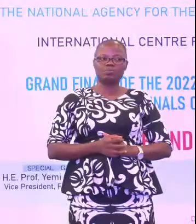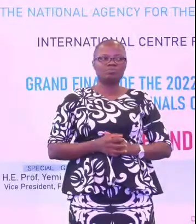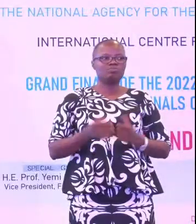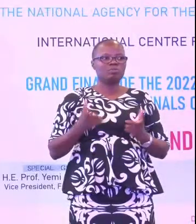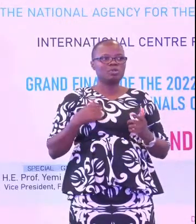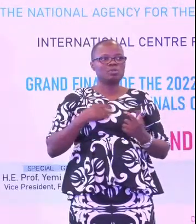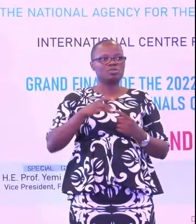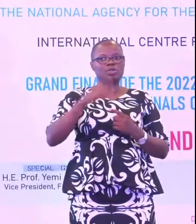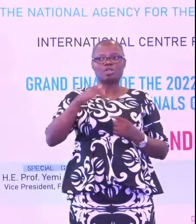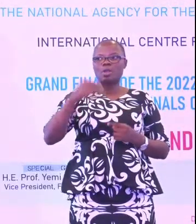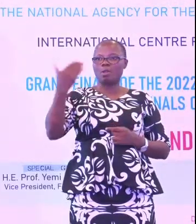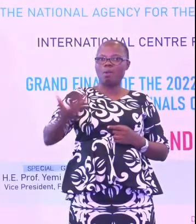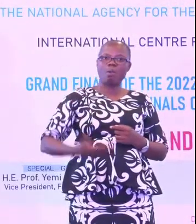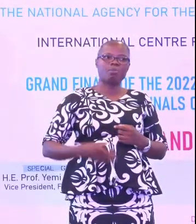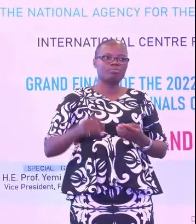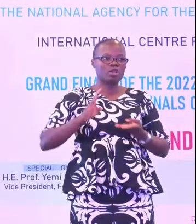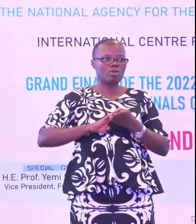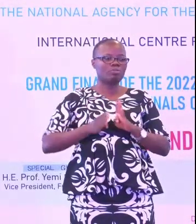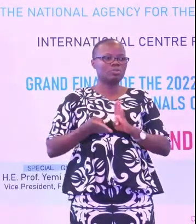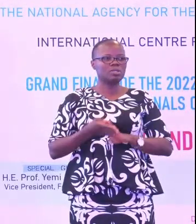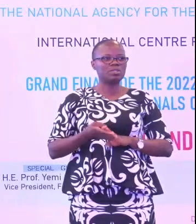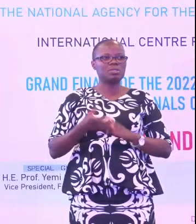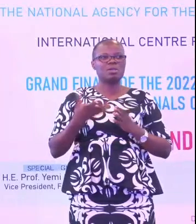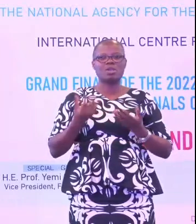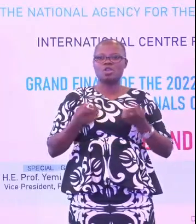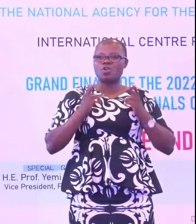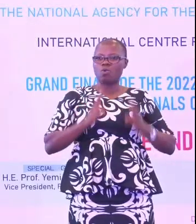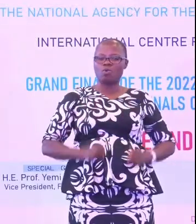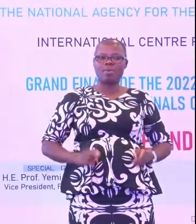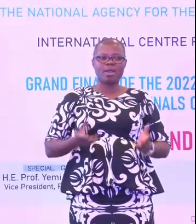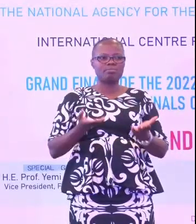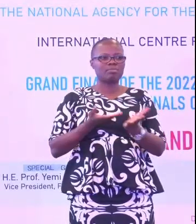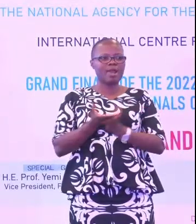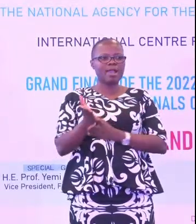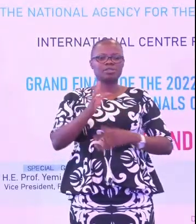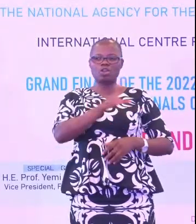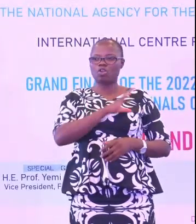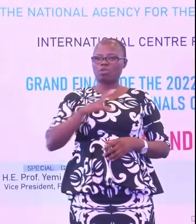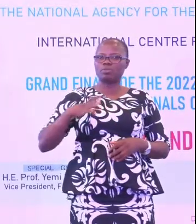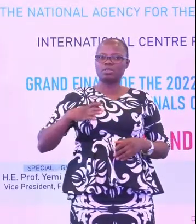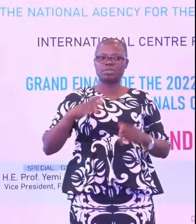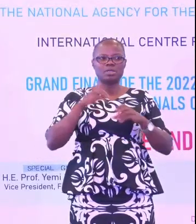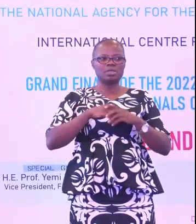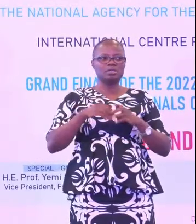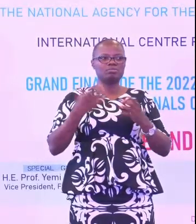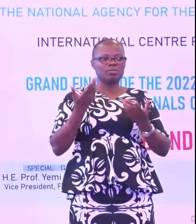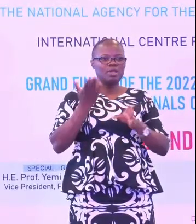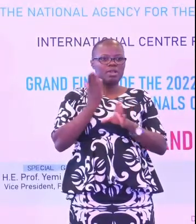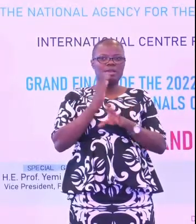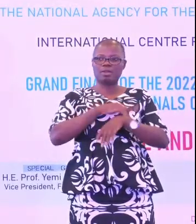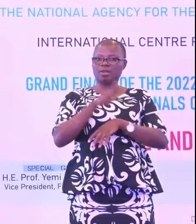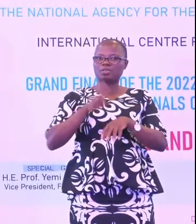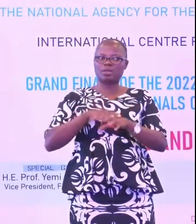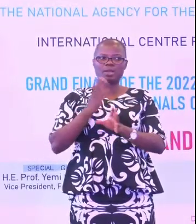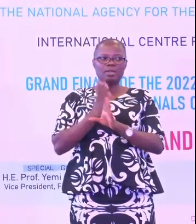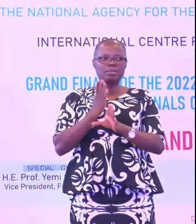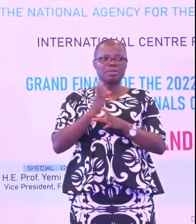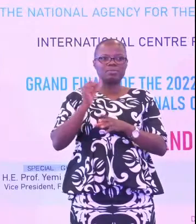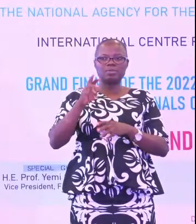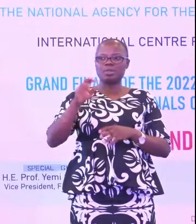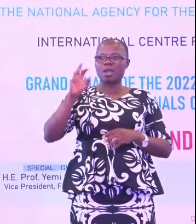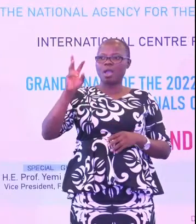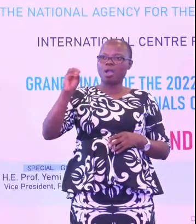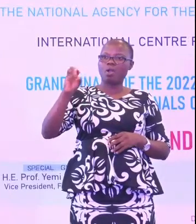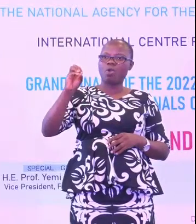Especially welcome the Committee Clerk for Human Rights Committee in the House of Representatives of the National Assembly, Mr. Omotayo Michael.